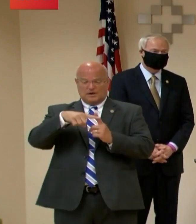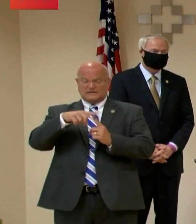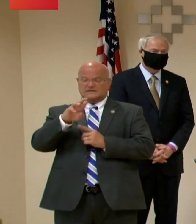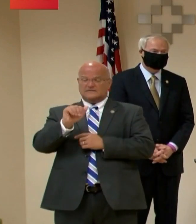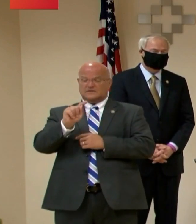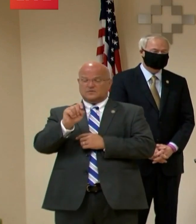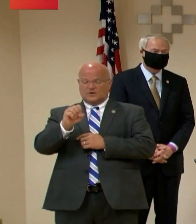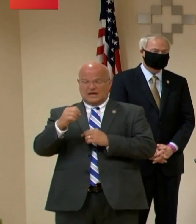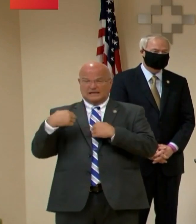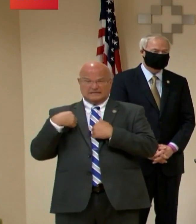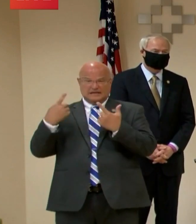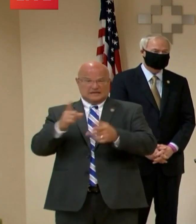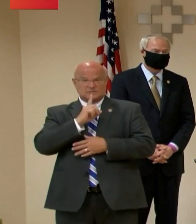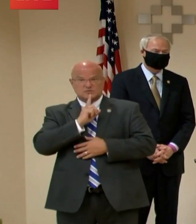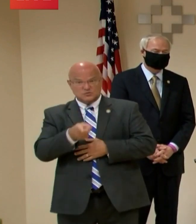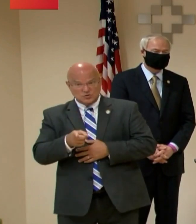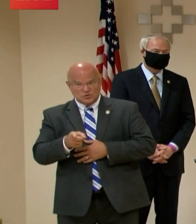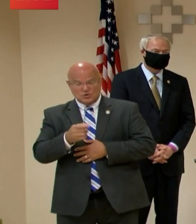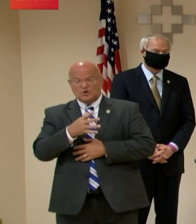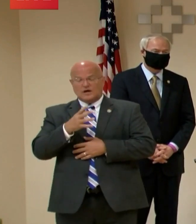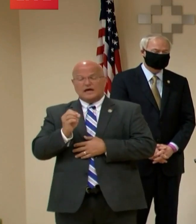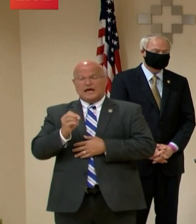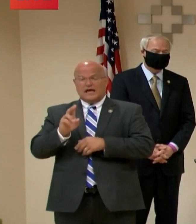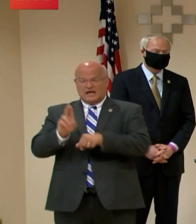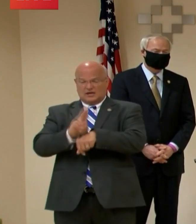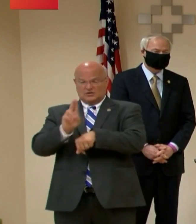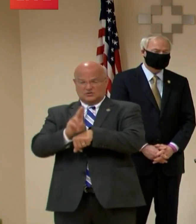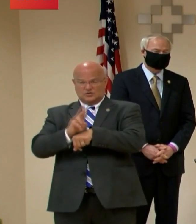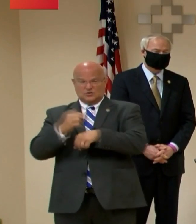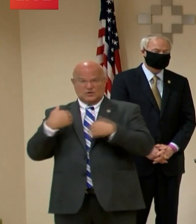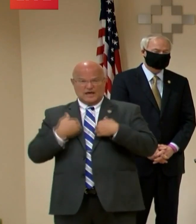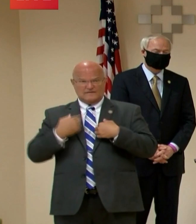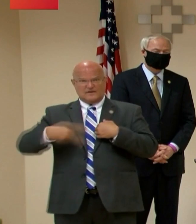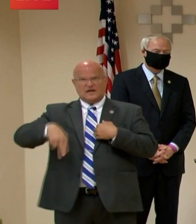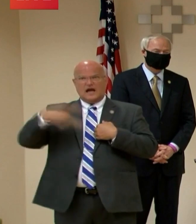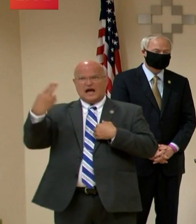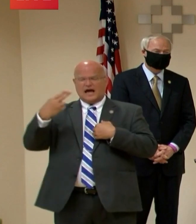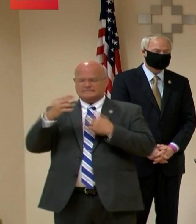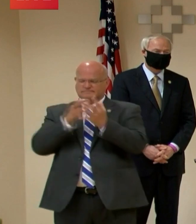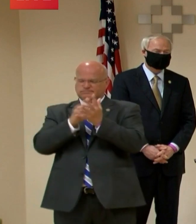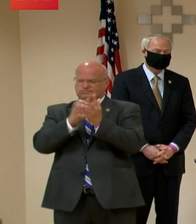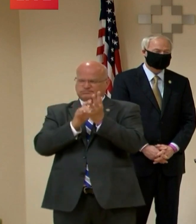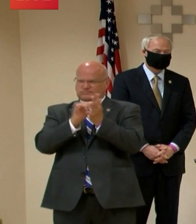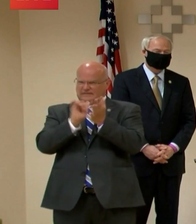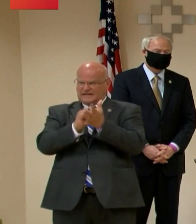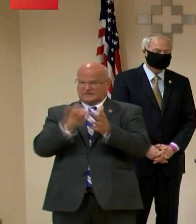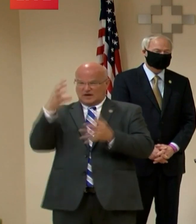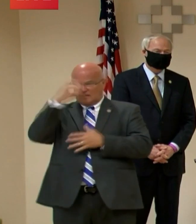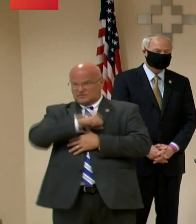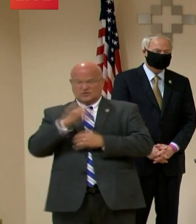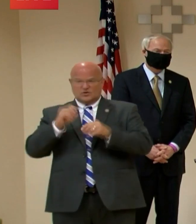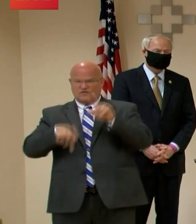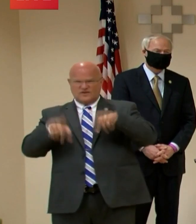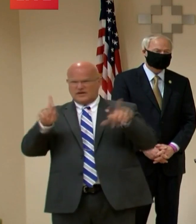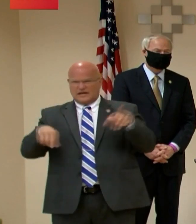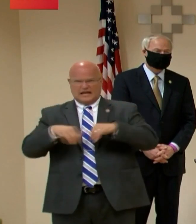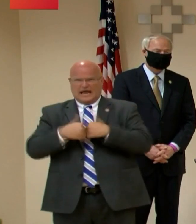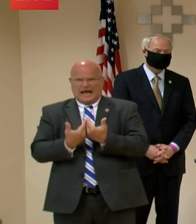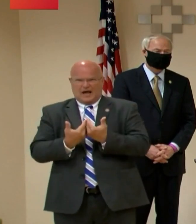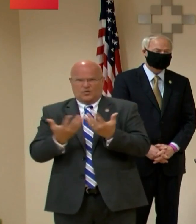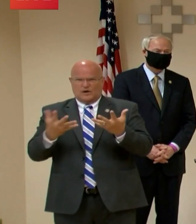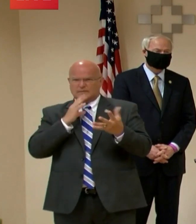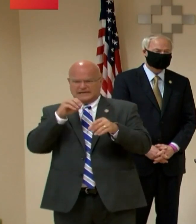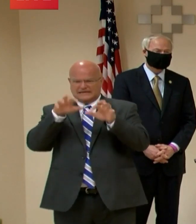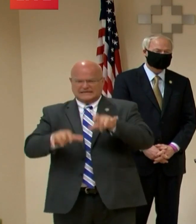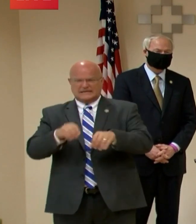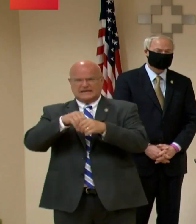positivity rate has been true, and we haven't varied how we've calculated that, so I would assume that there's no variation in what's